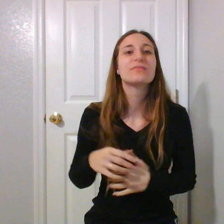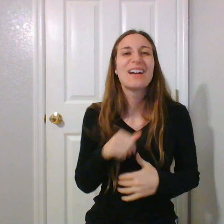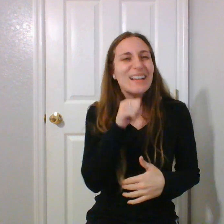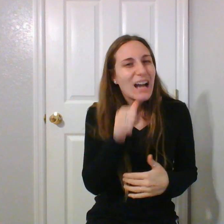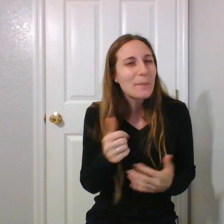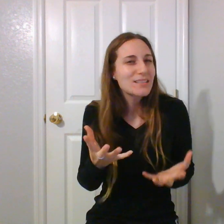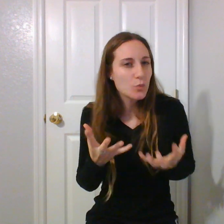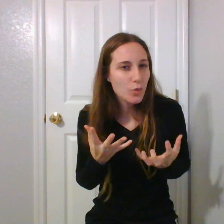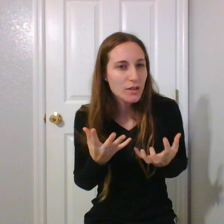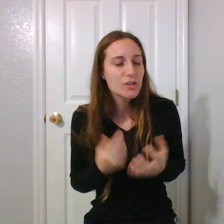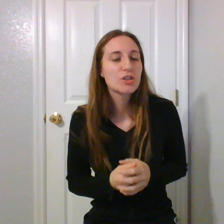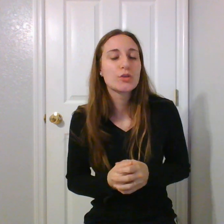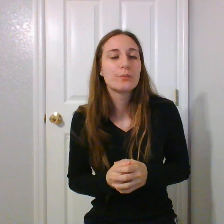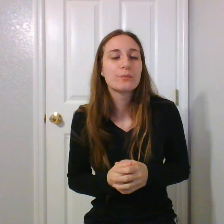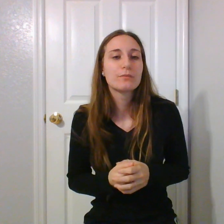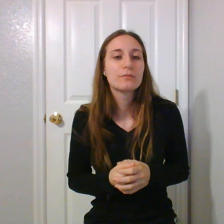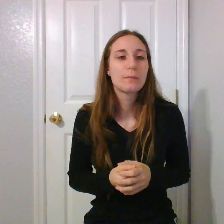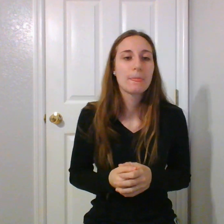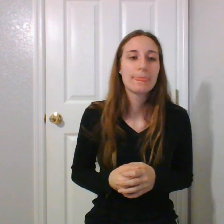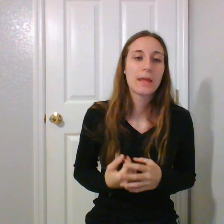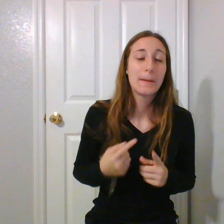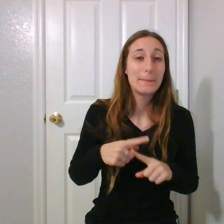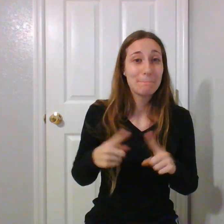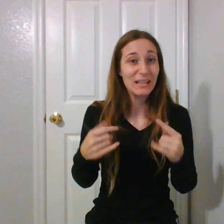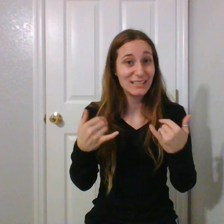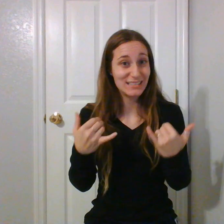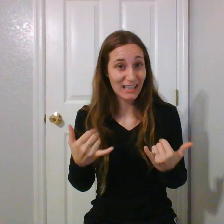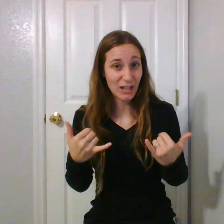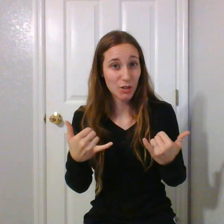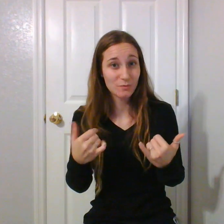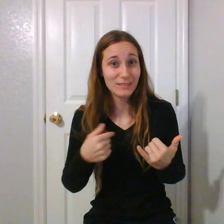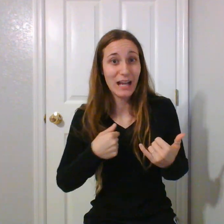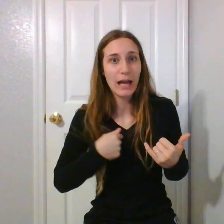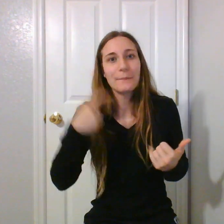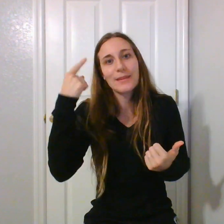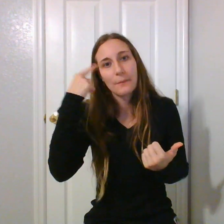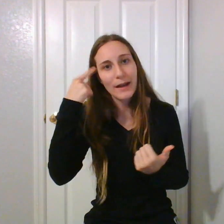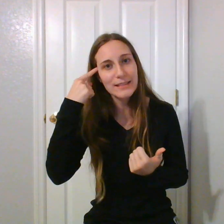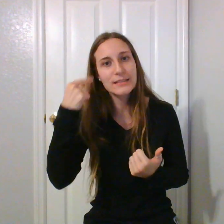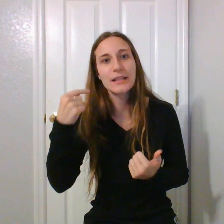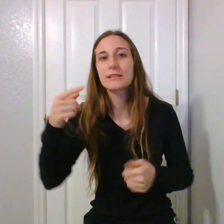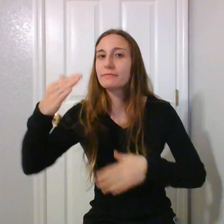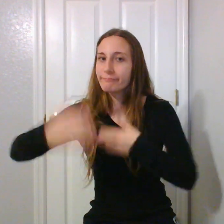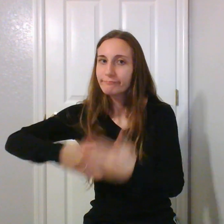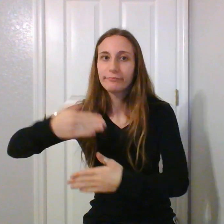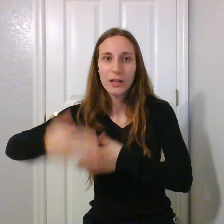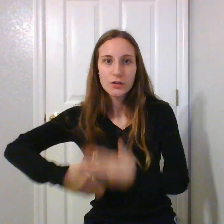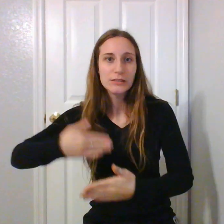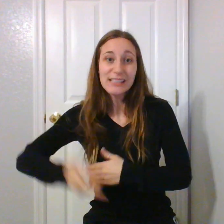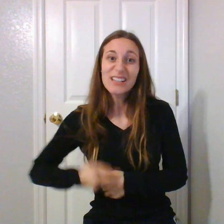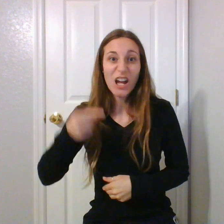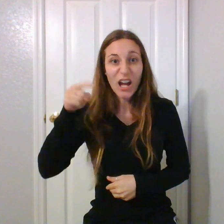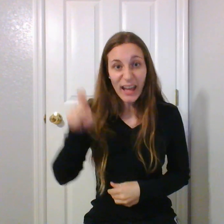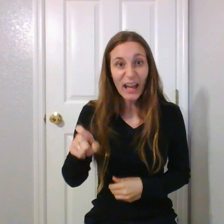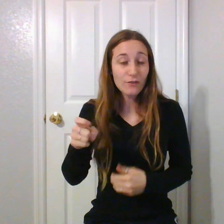just instantly started waking up at five in the morning i got into that mindset of that's just my routine like i had to do it so that was just part of my routine